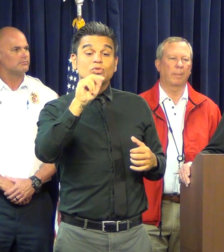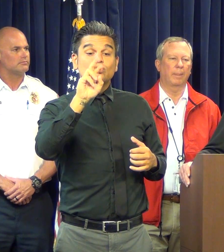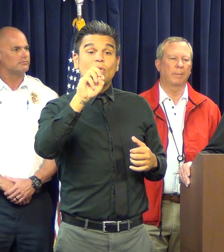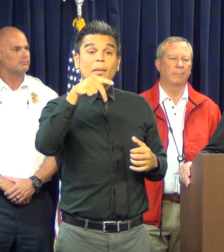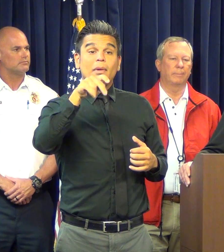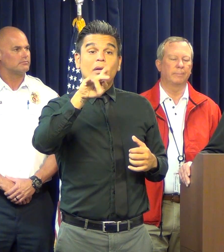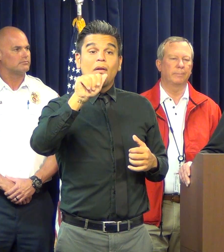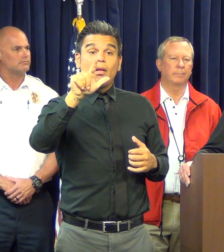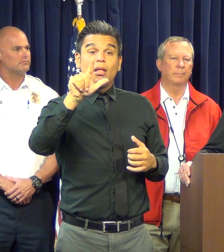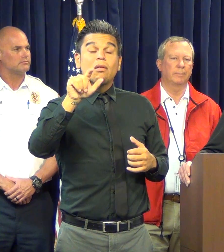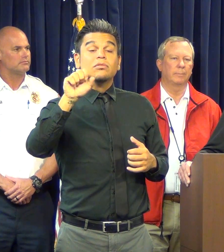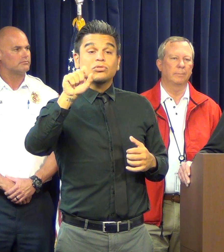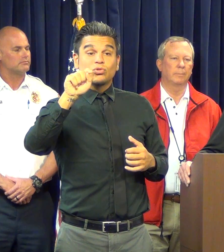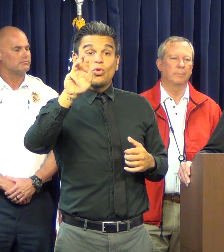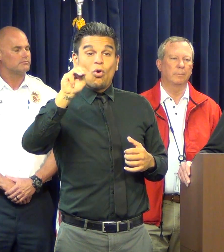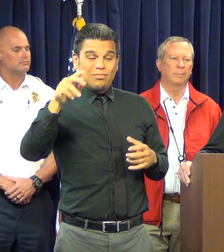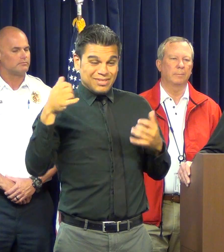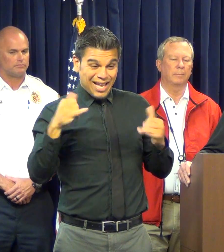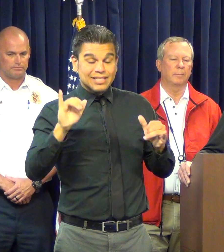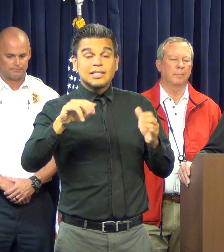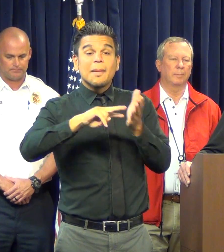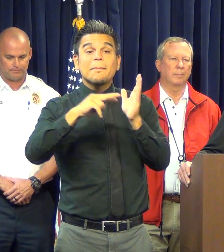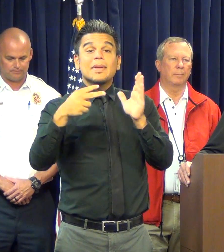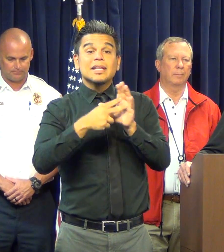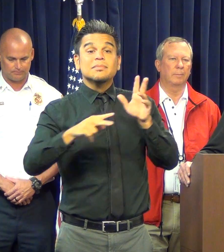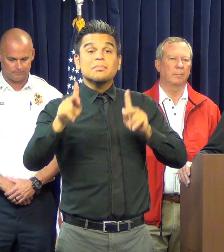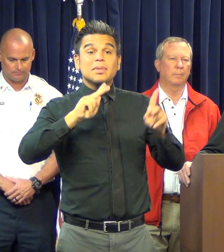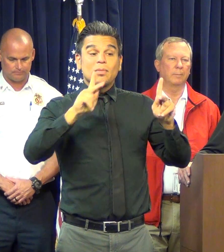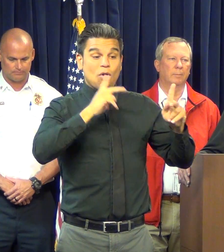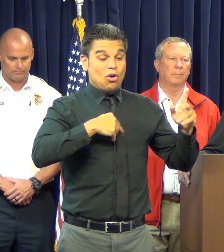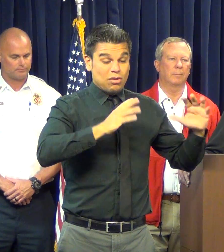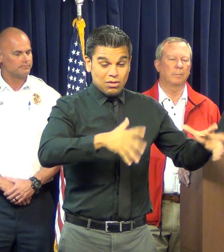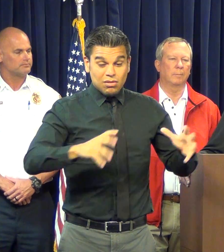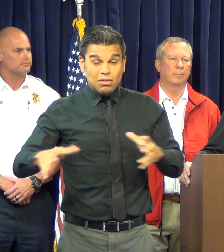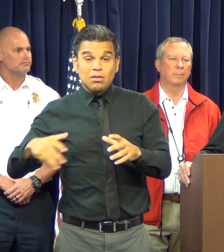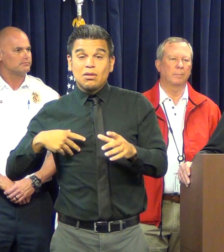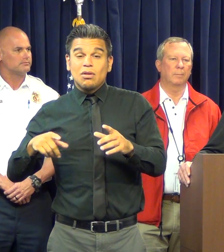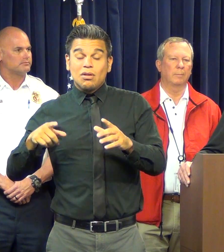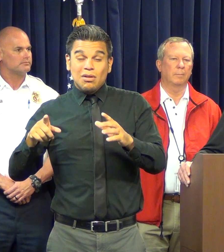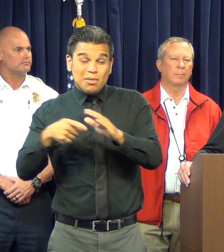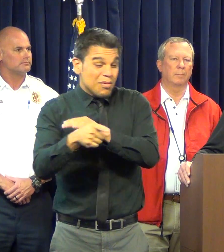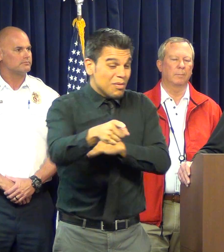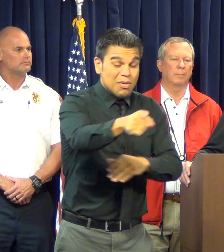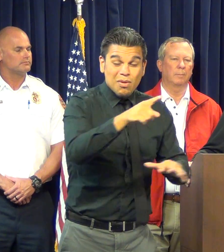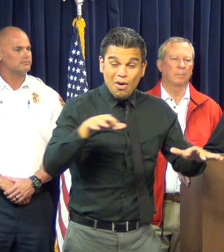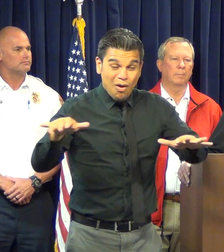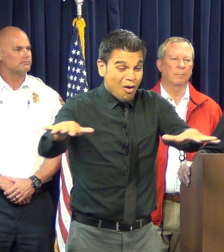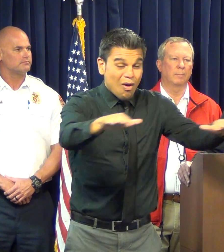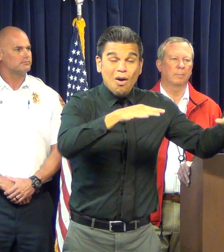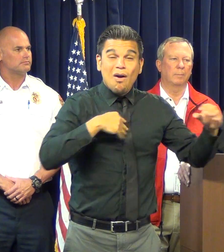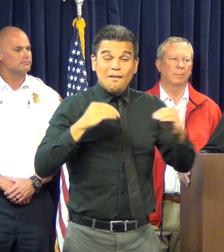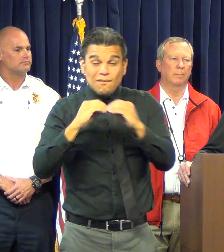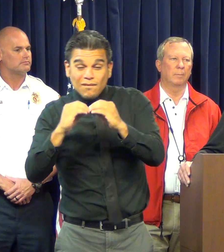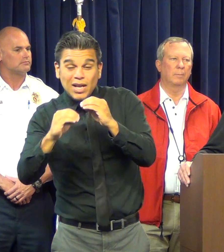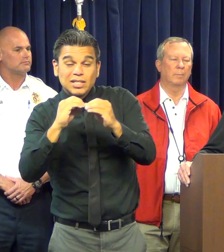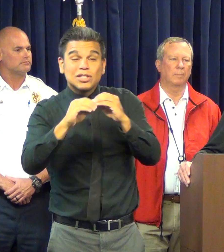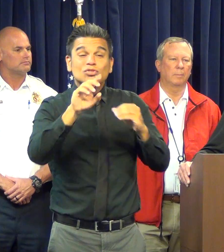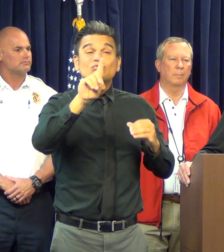when conditions are safe, as well as 12 stormwater crews, which obviously will help with any drainage